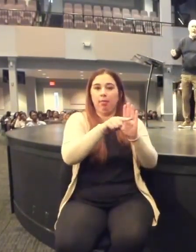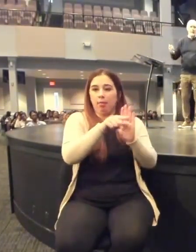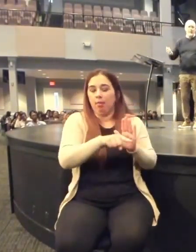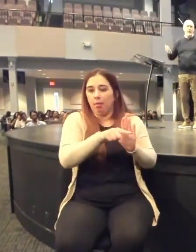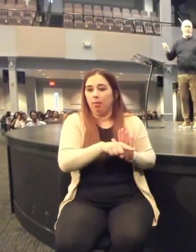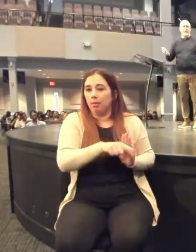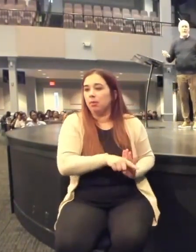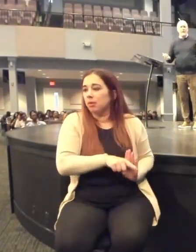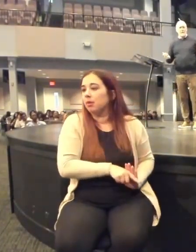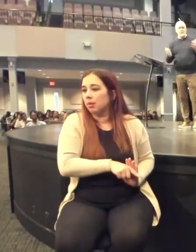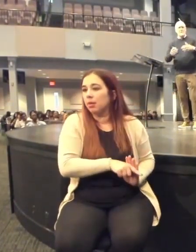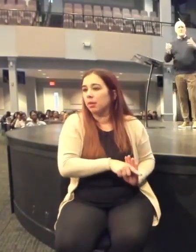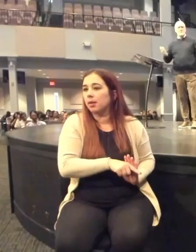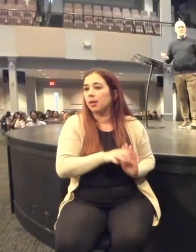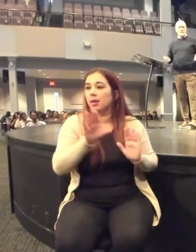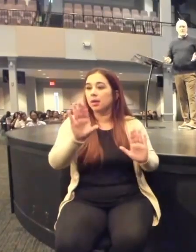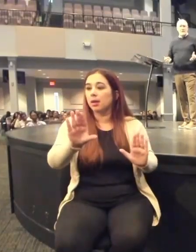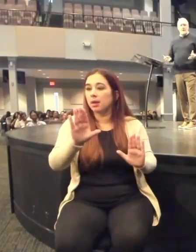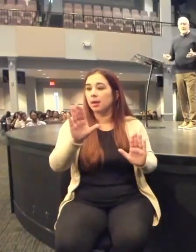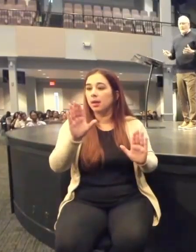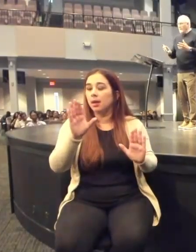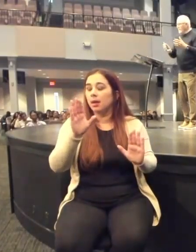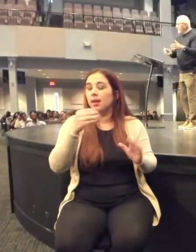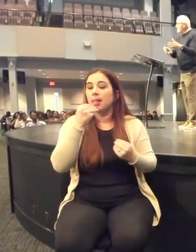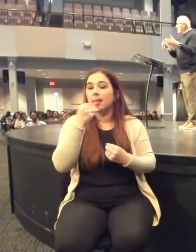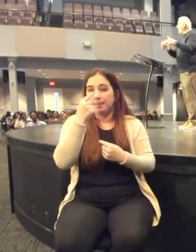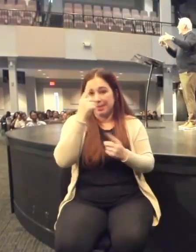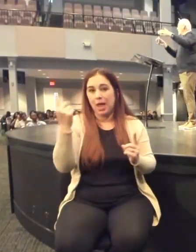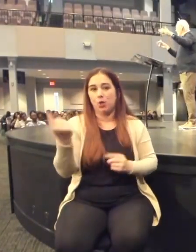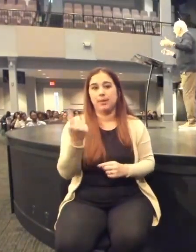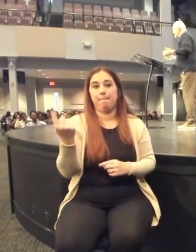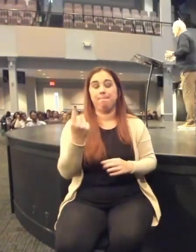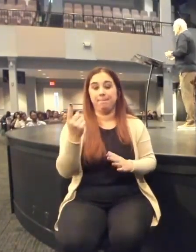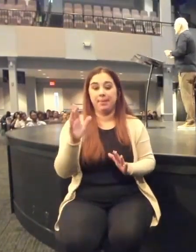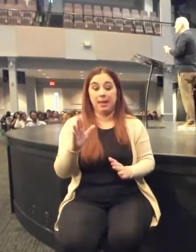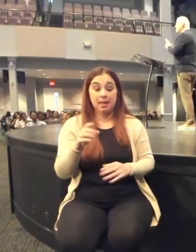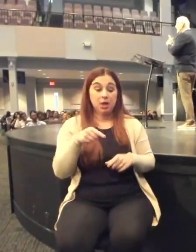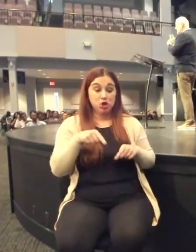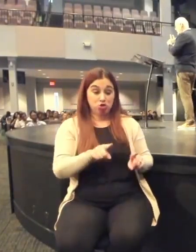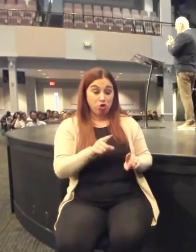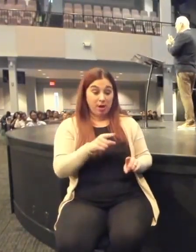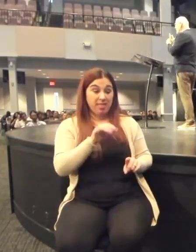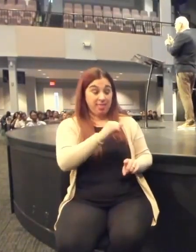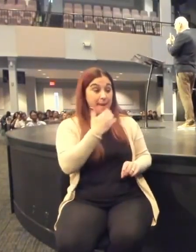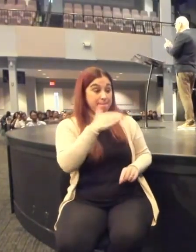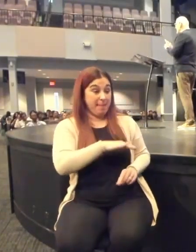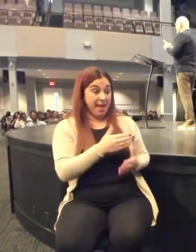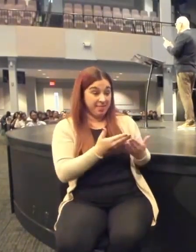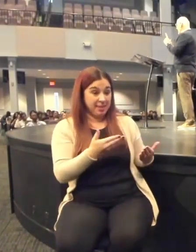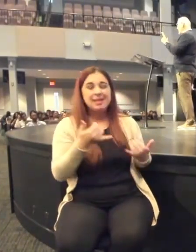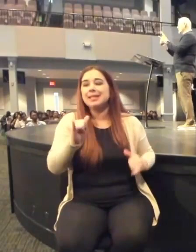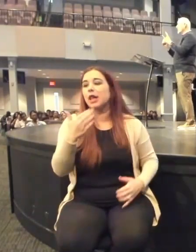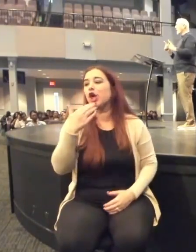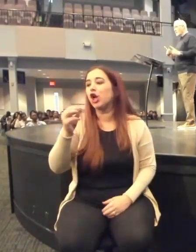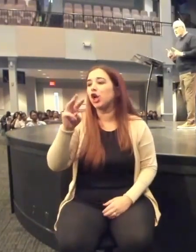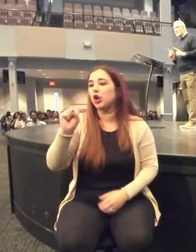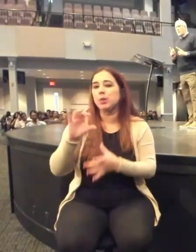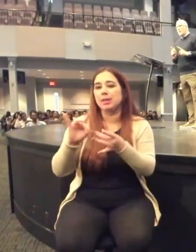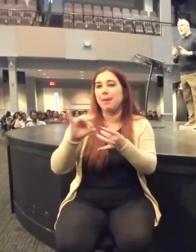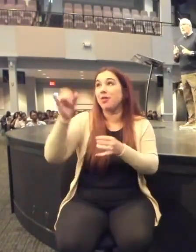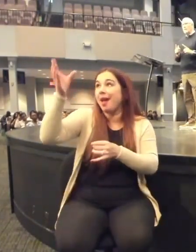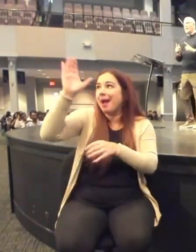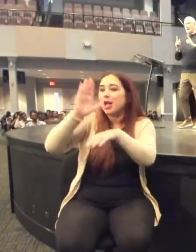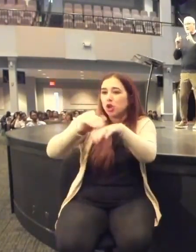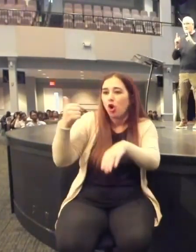bad, bad, bad, bad. Let me tell you something. In the midst of all the badness, there still is a good news message that God has called us